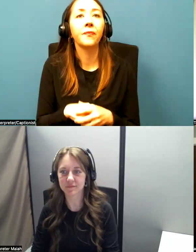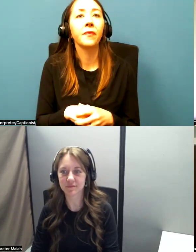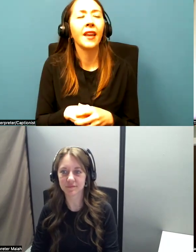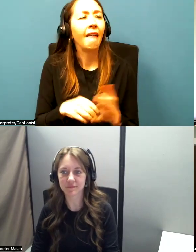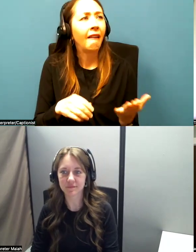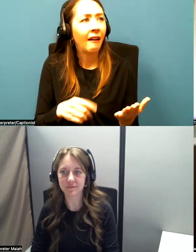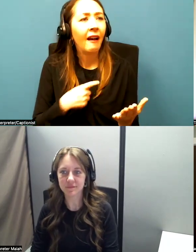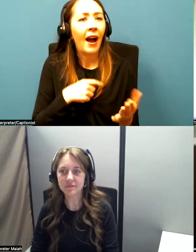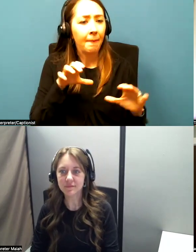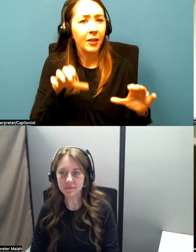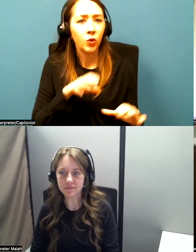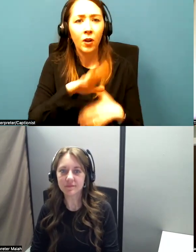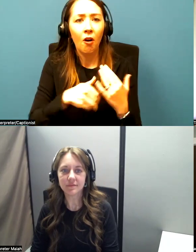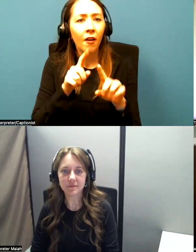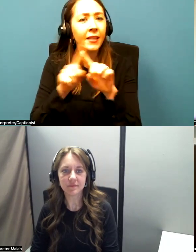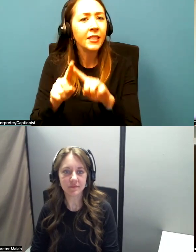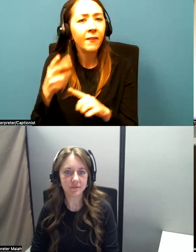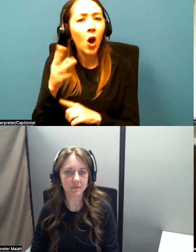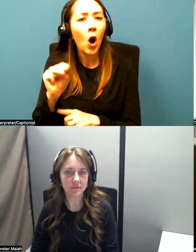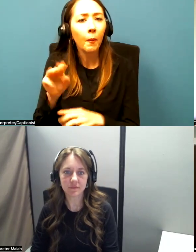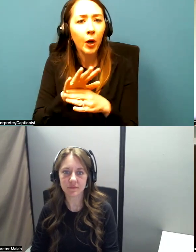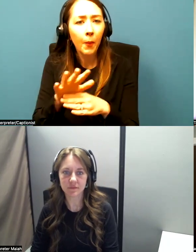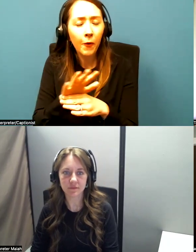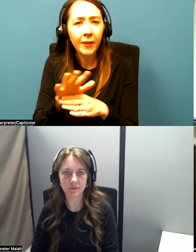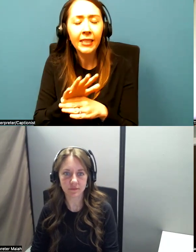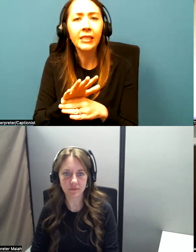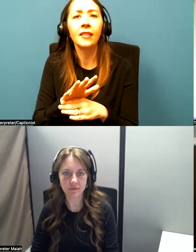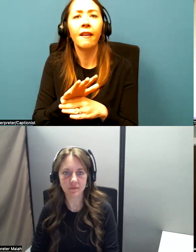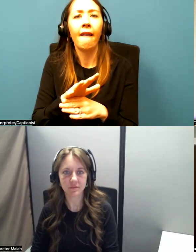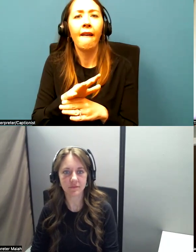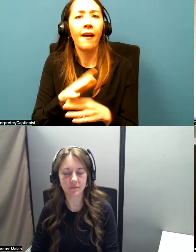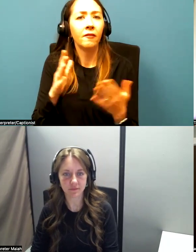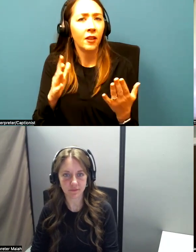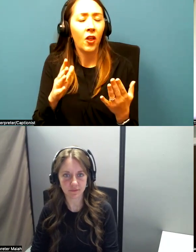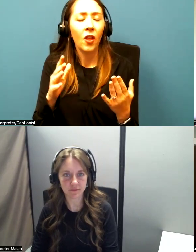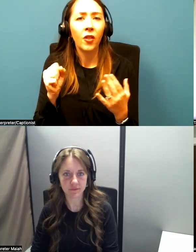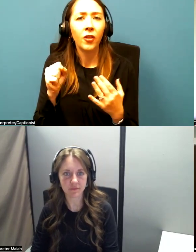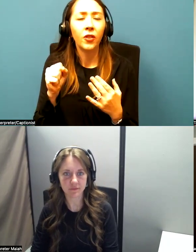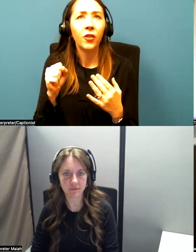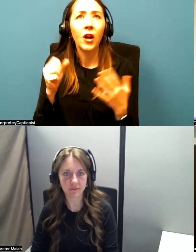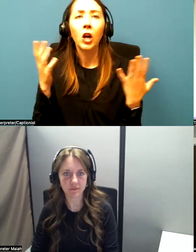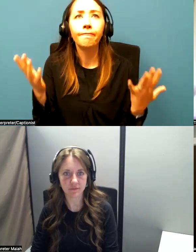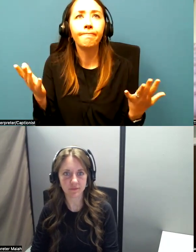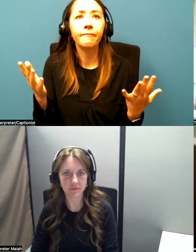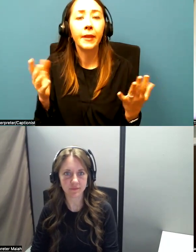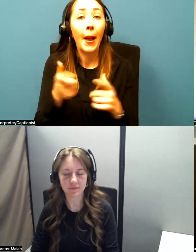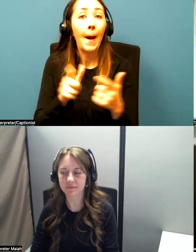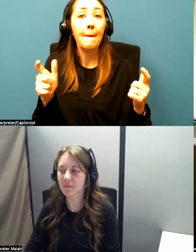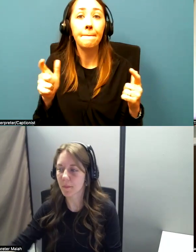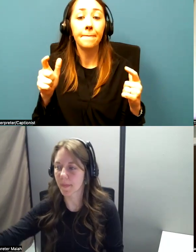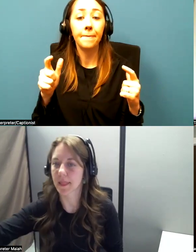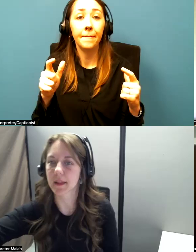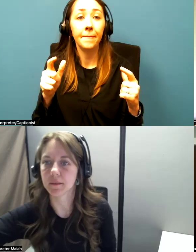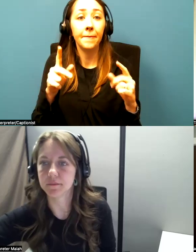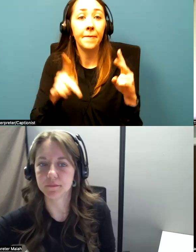I had been doing all these Hallmark movies and we there's a big population of